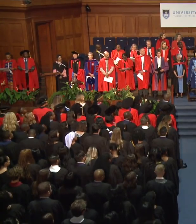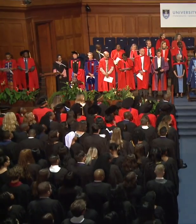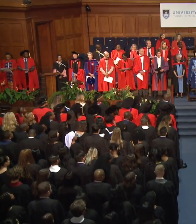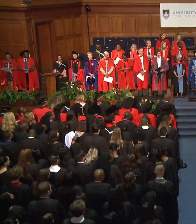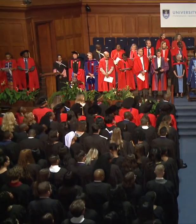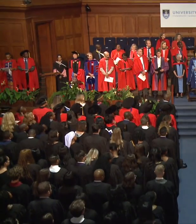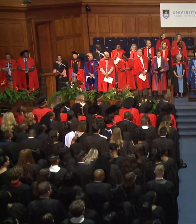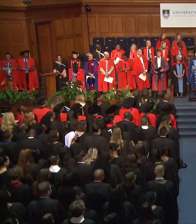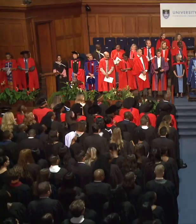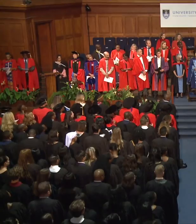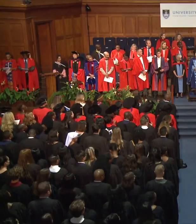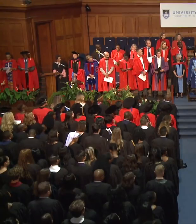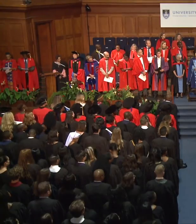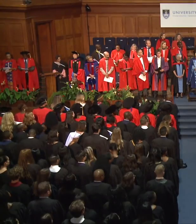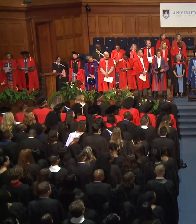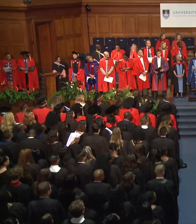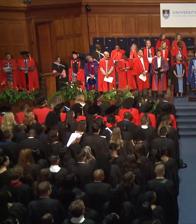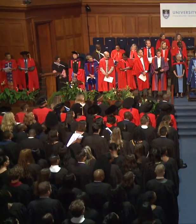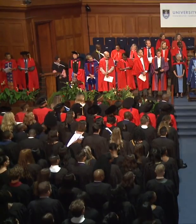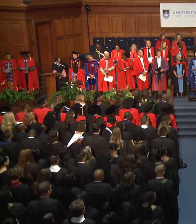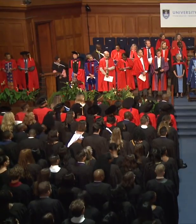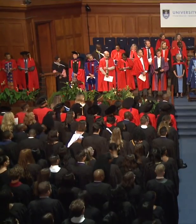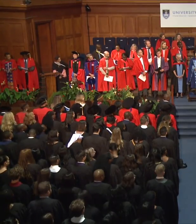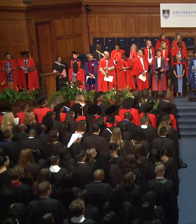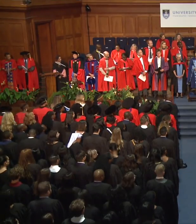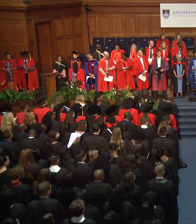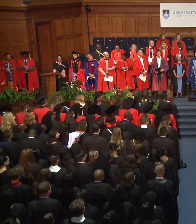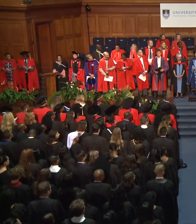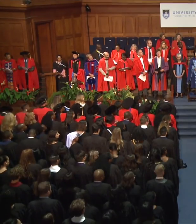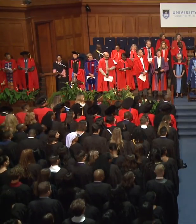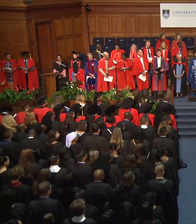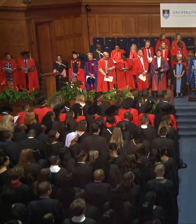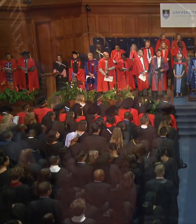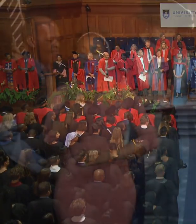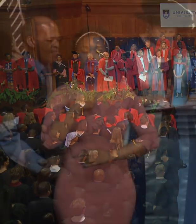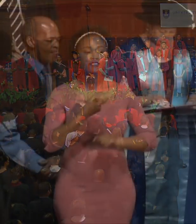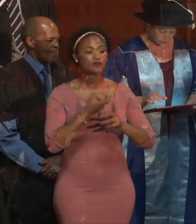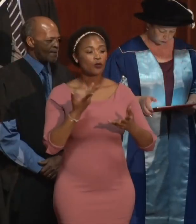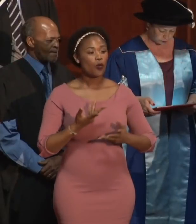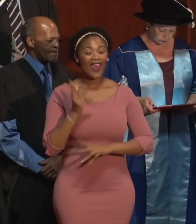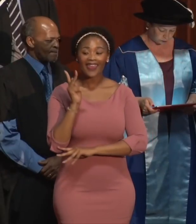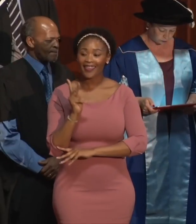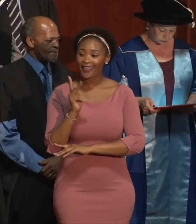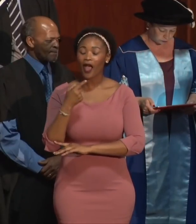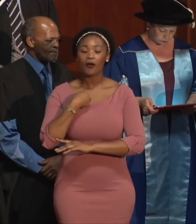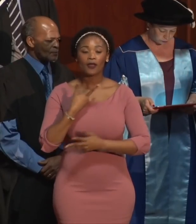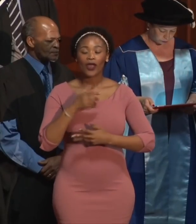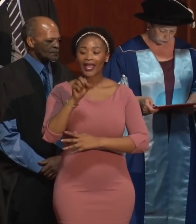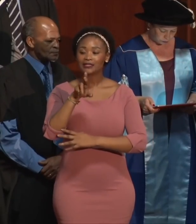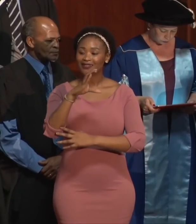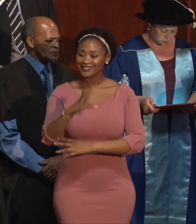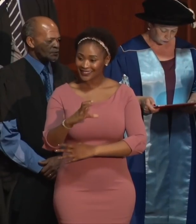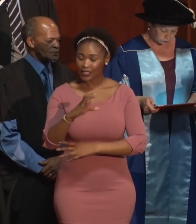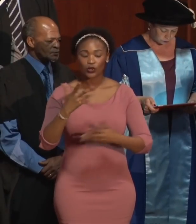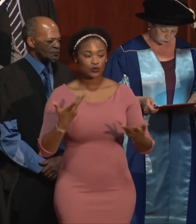Hello, thank you, Loretta Ferris. So my name is Duncan Angwenye. I'm from Kenya, the Student Representative Council.